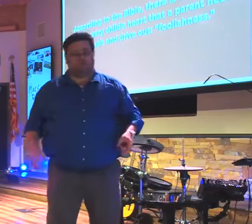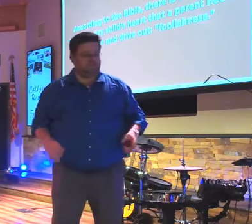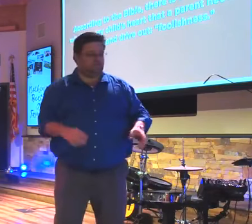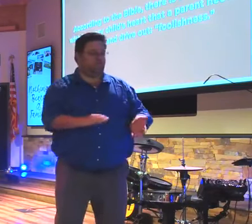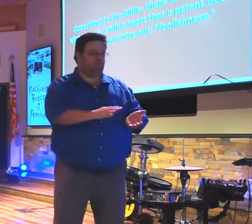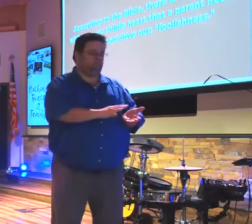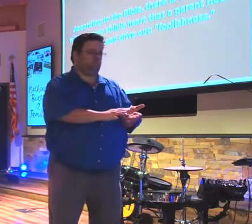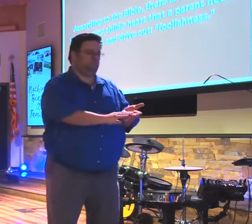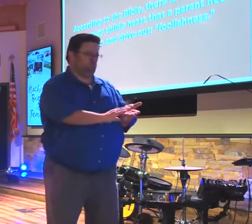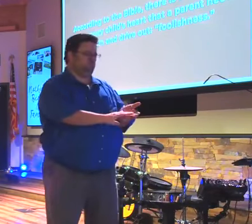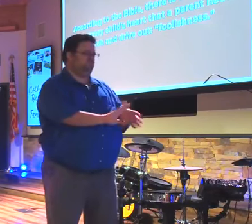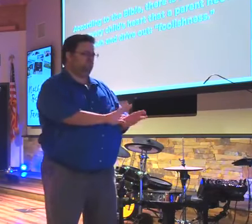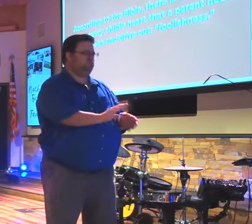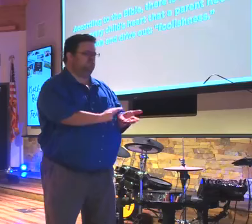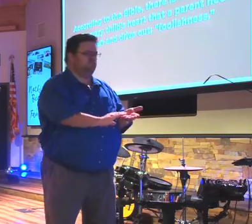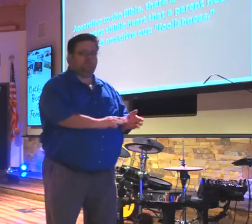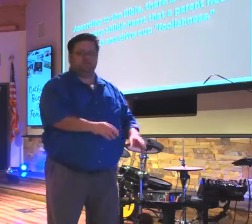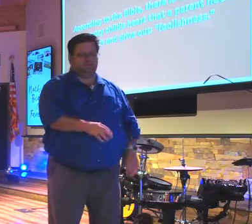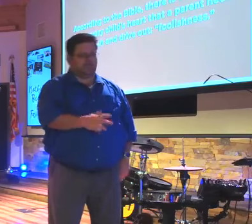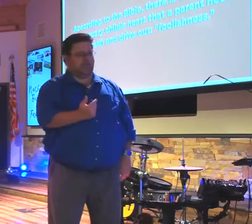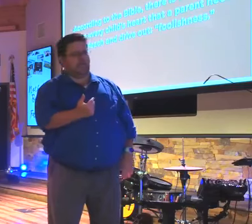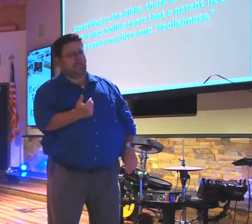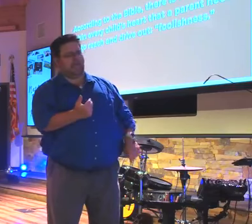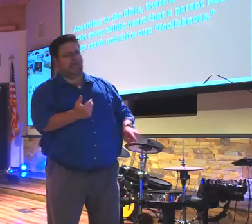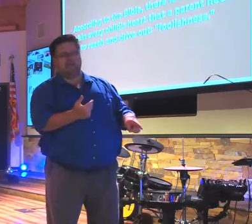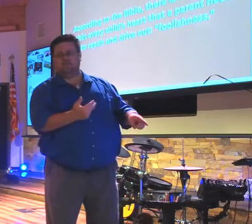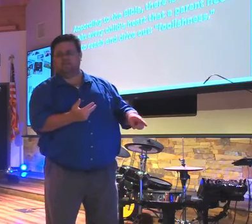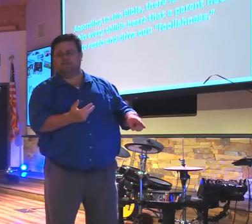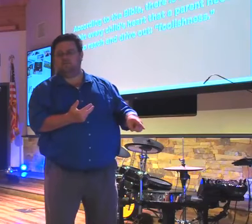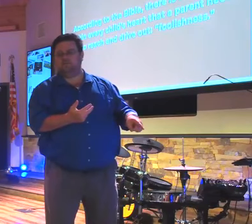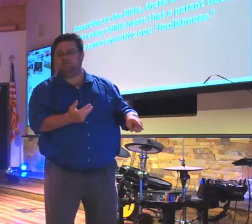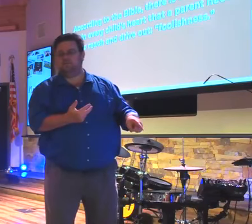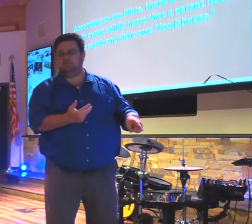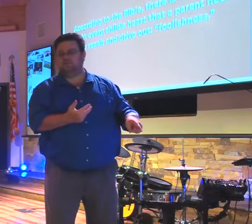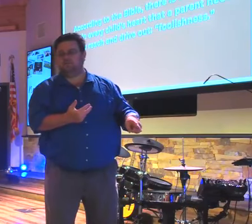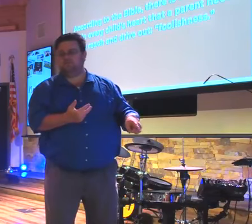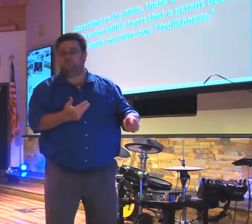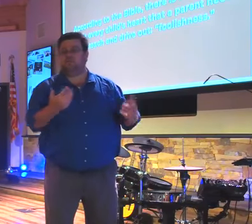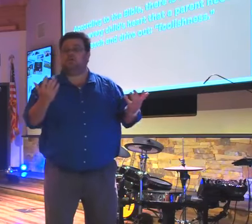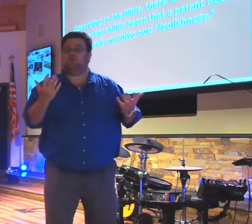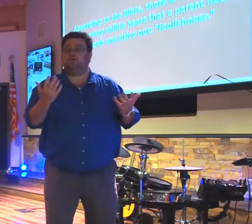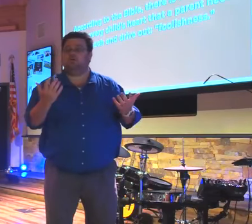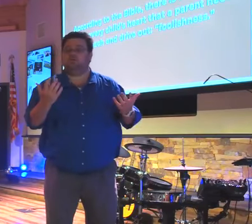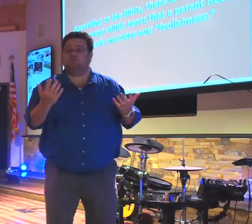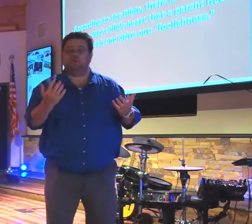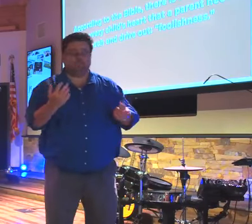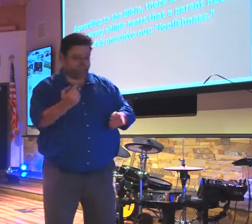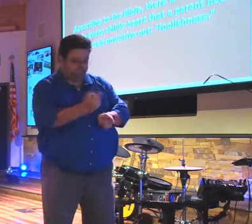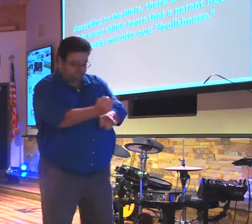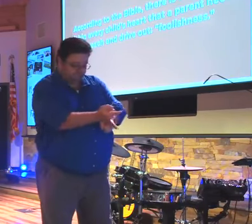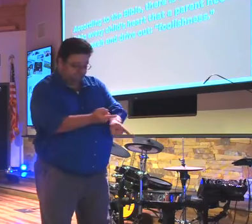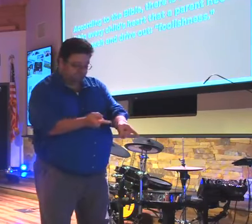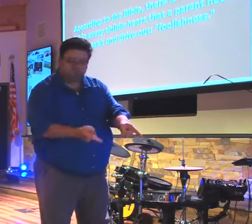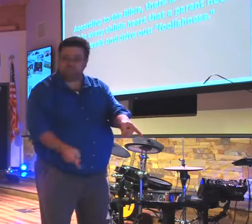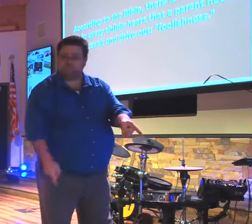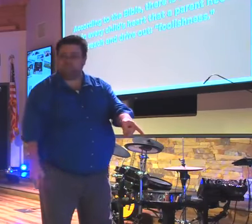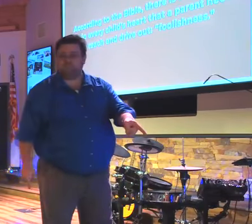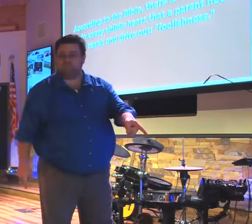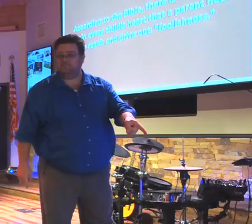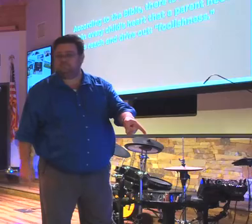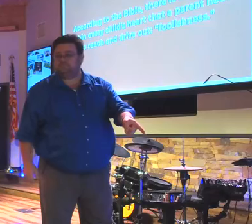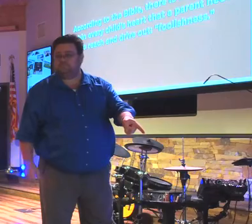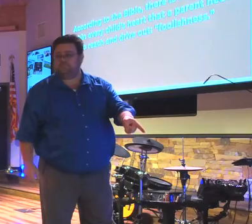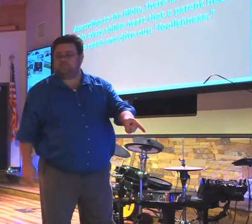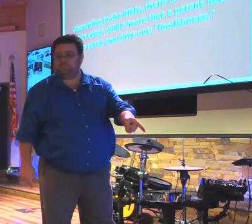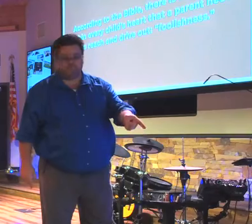excuse it. We can laugh at it. But then there's one more option. We can correct it. When we